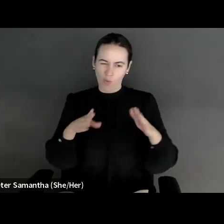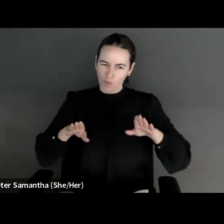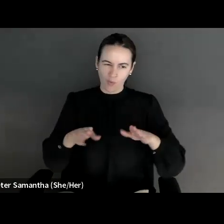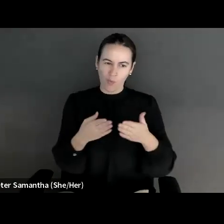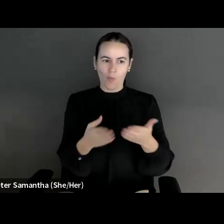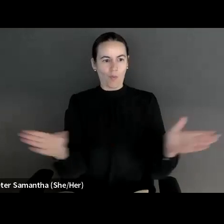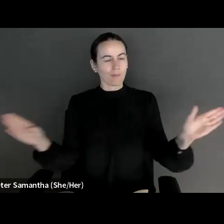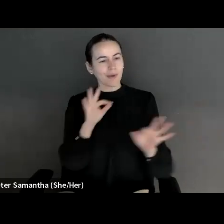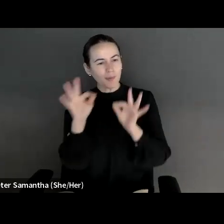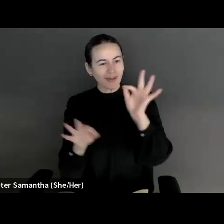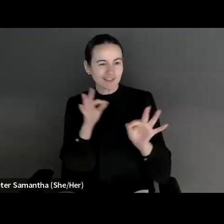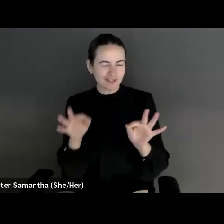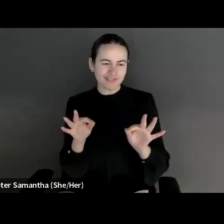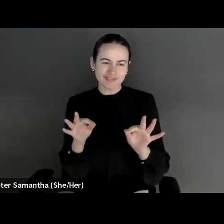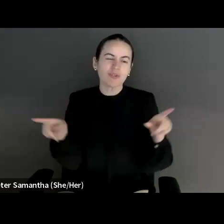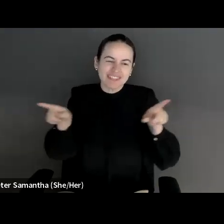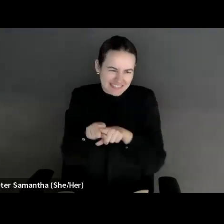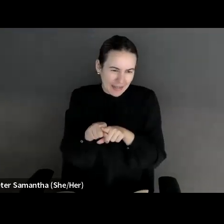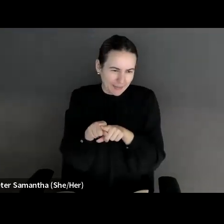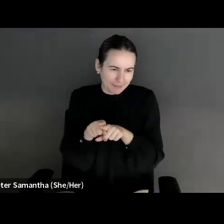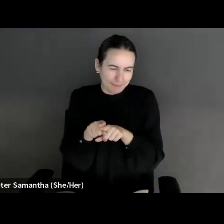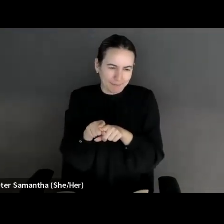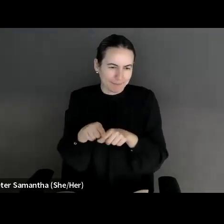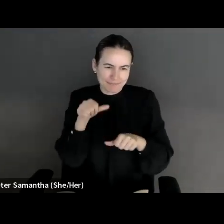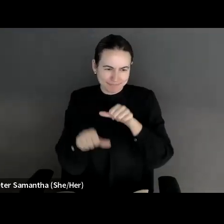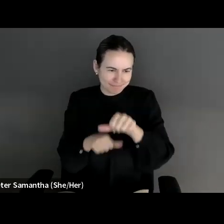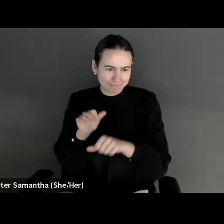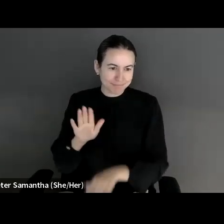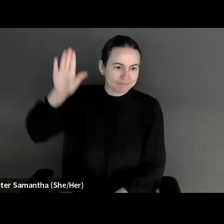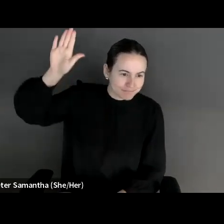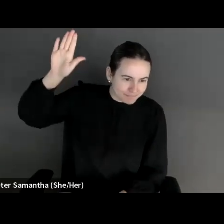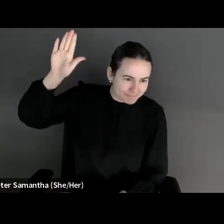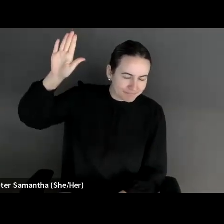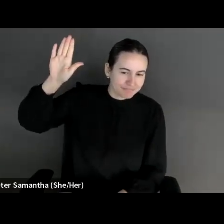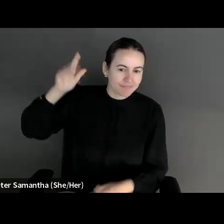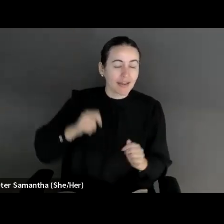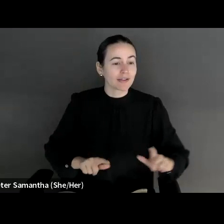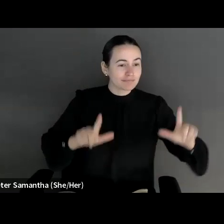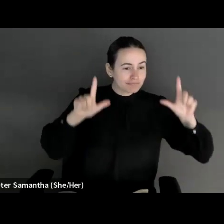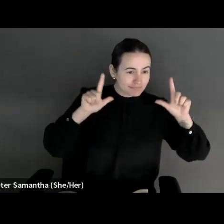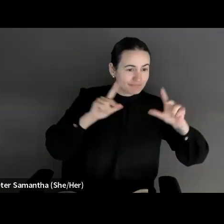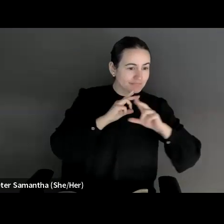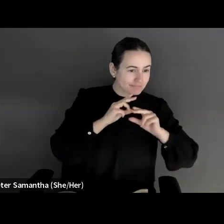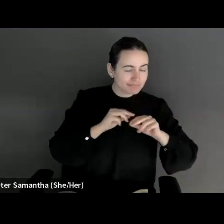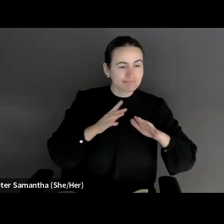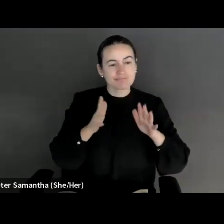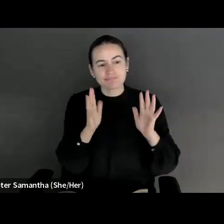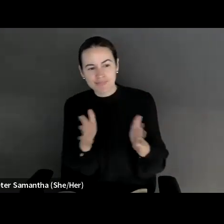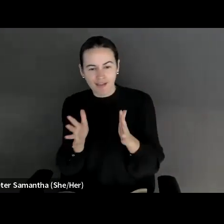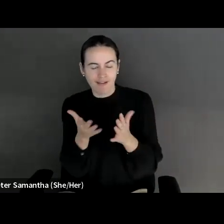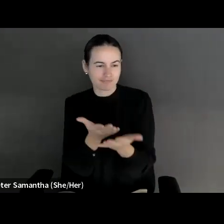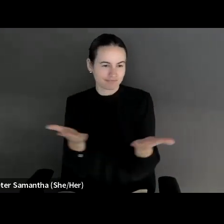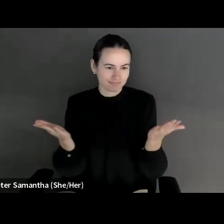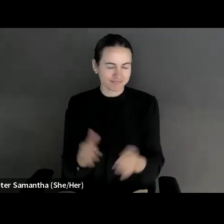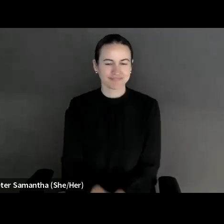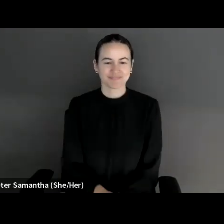your hand and so that I can see you, and then you can come up next for the discussion. And Ute, please go ahead